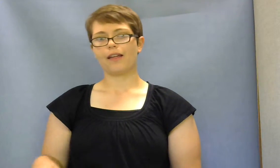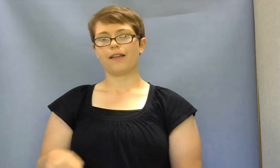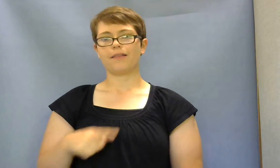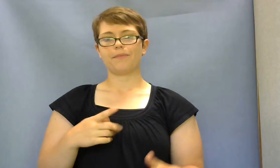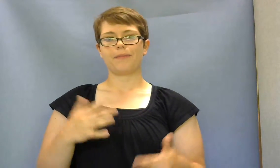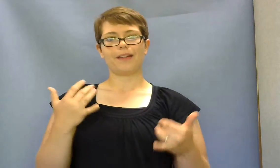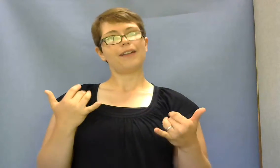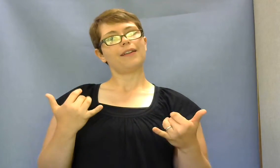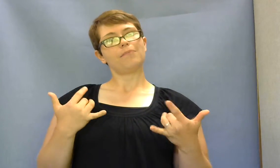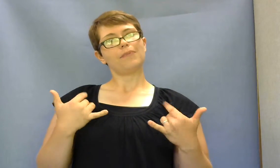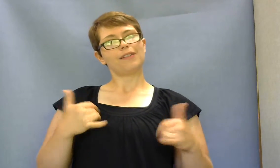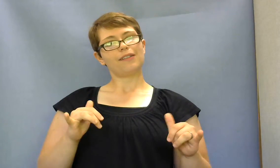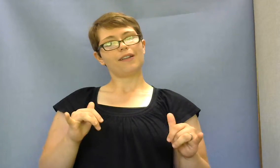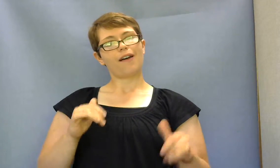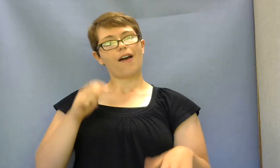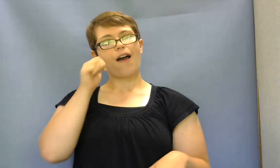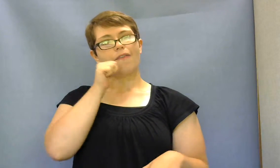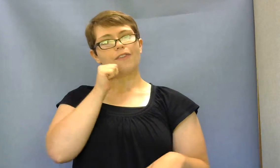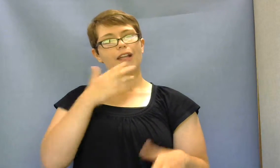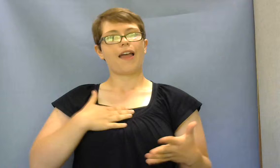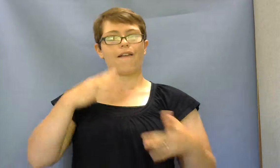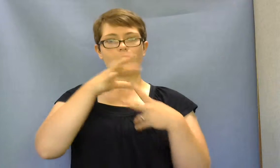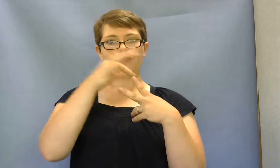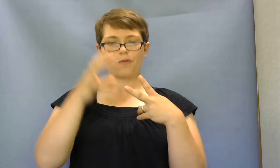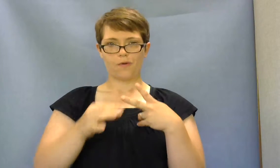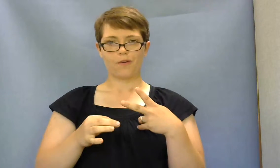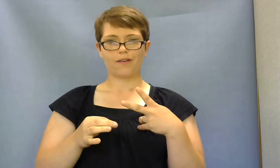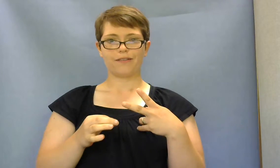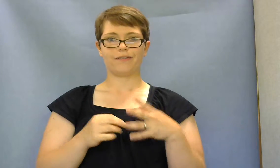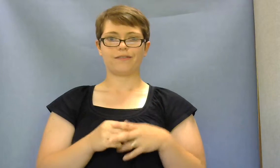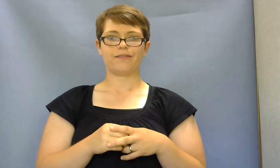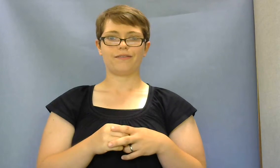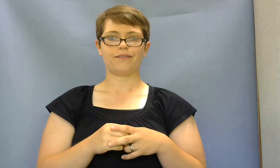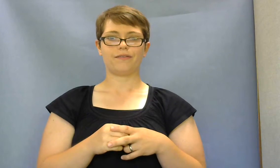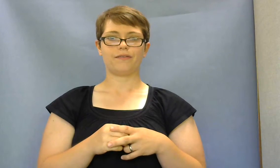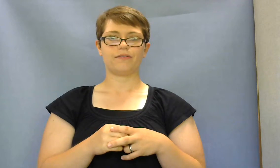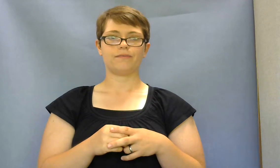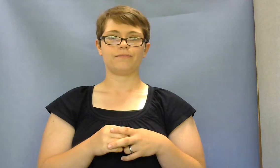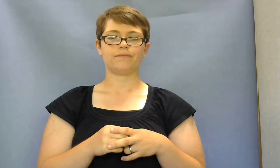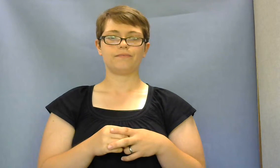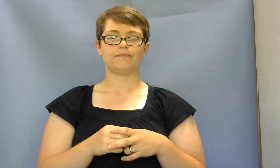every day coming in our mind, people who discourage us. You know, the people